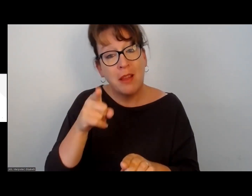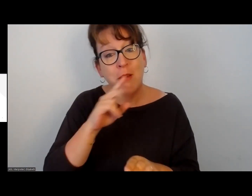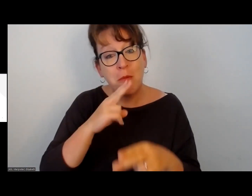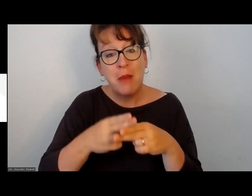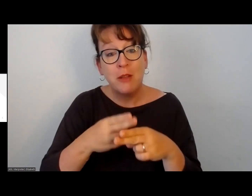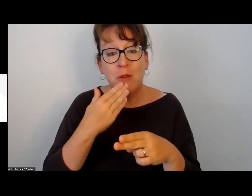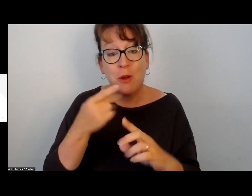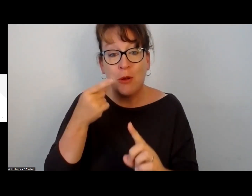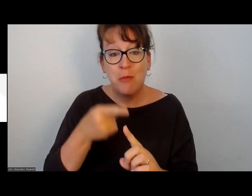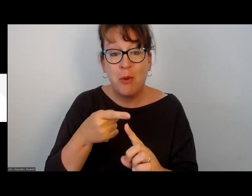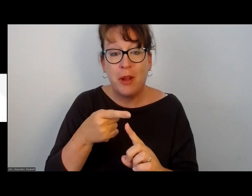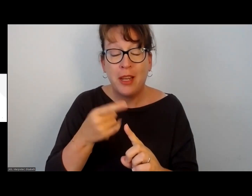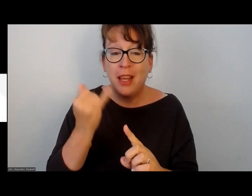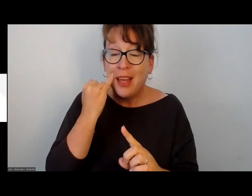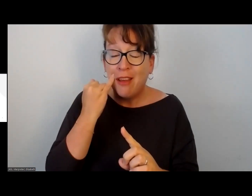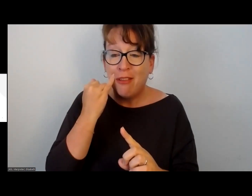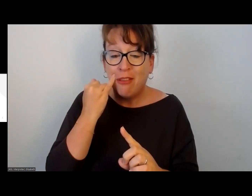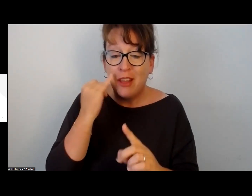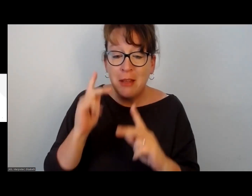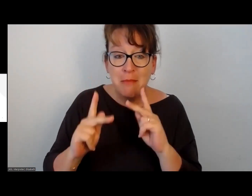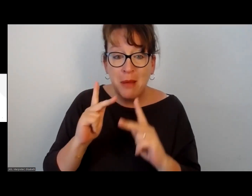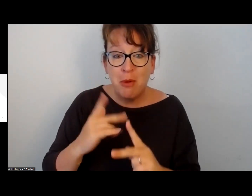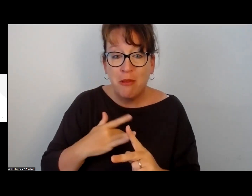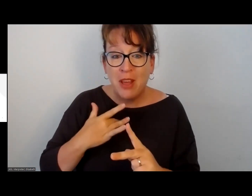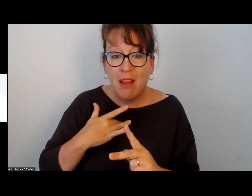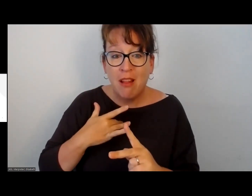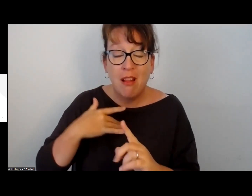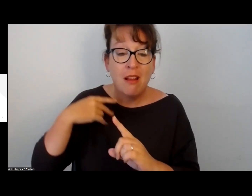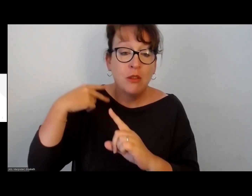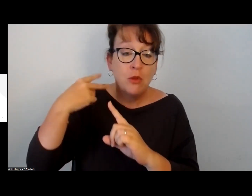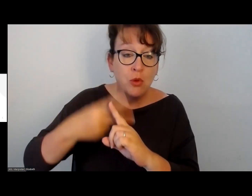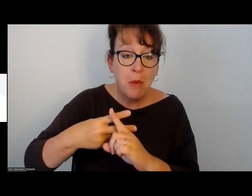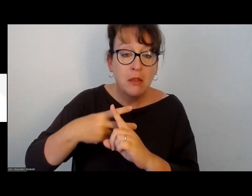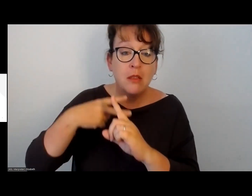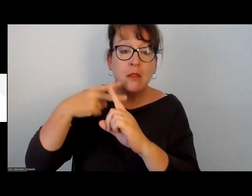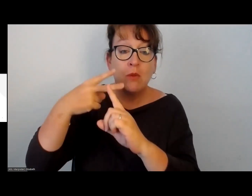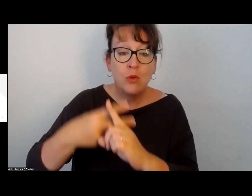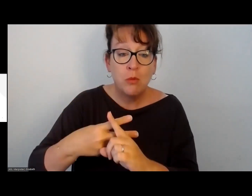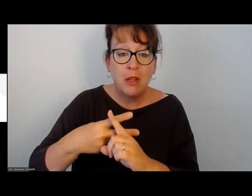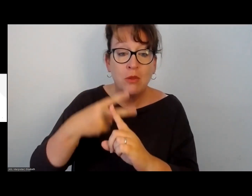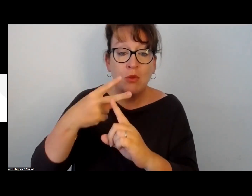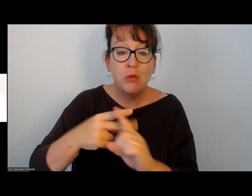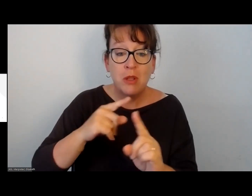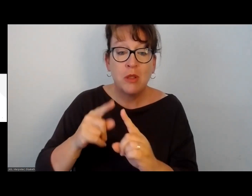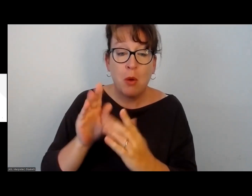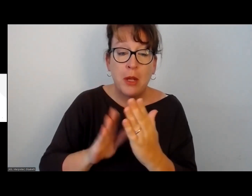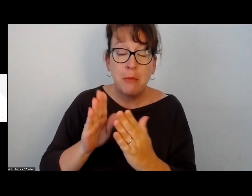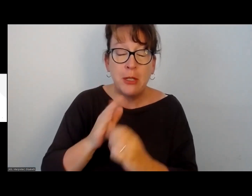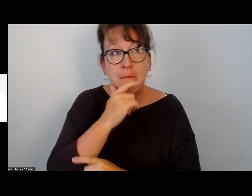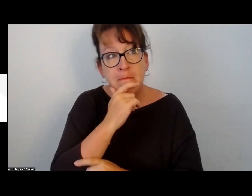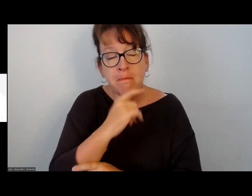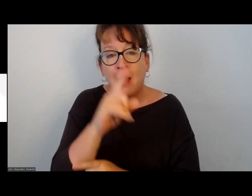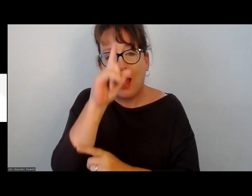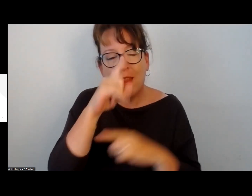sort of every 2 months going in person. I think it depends on what the council members want to